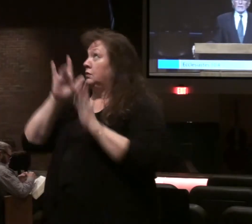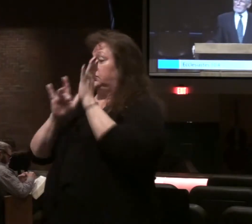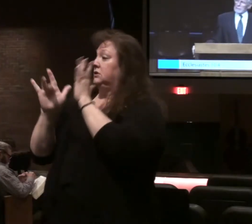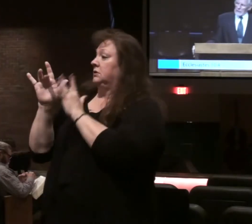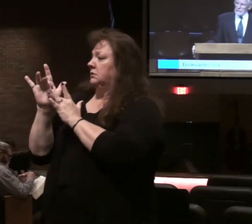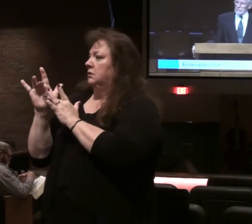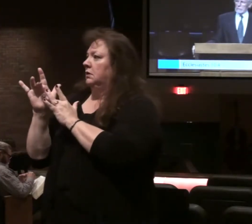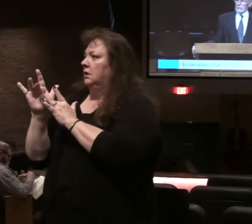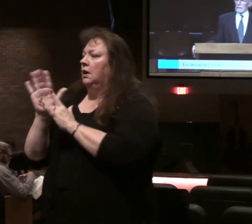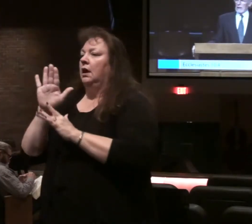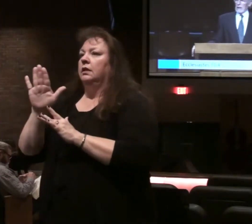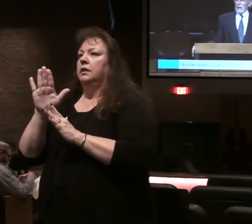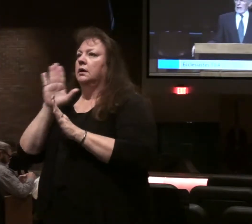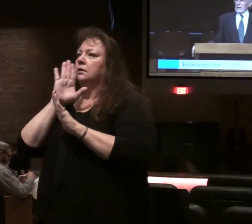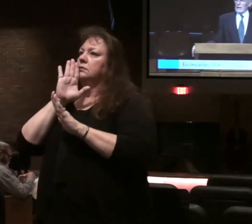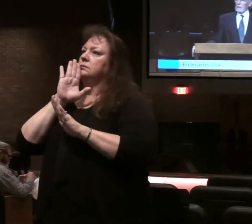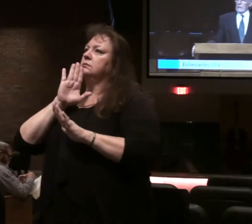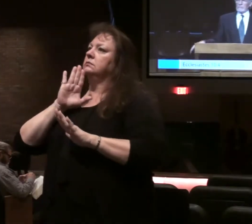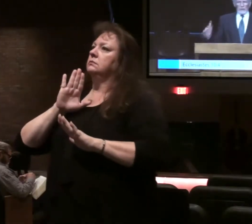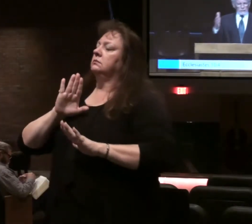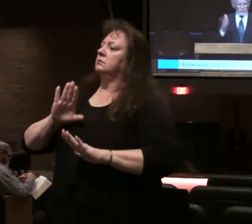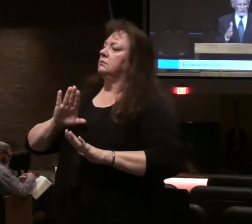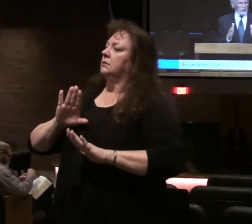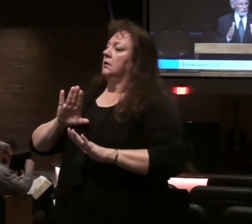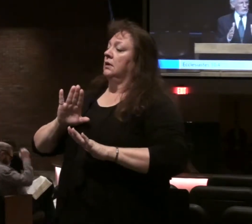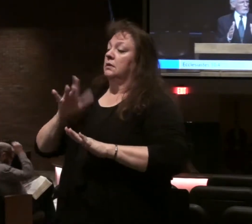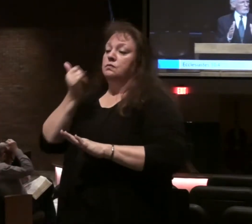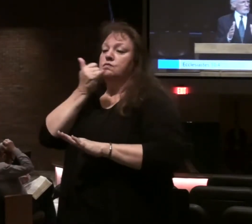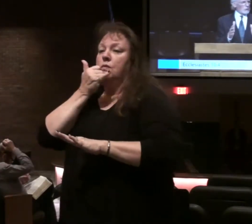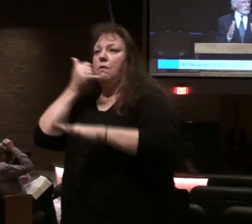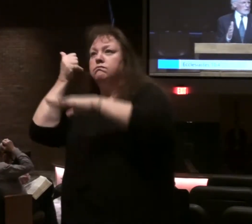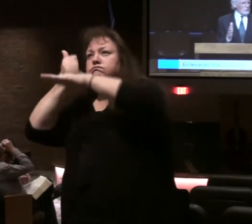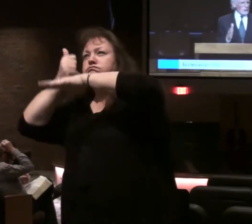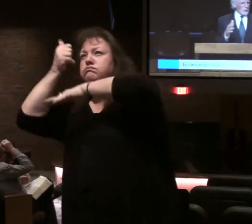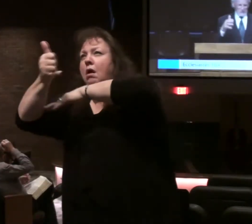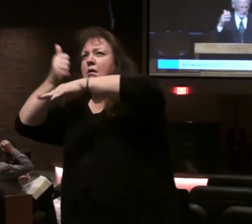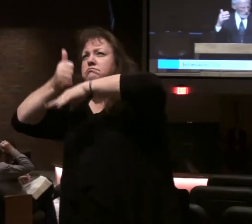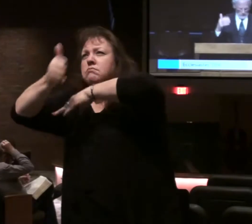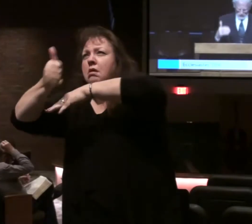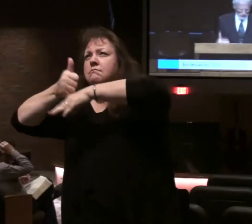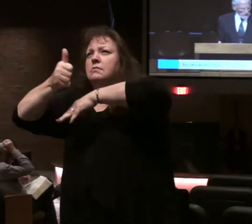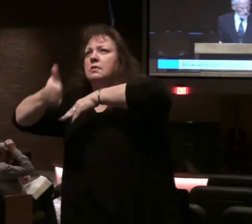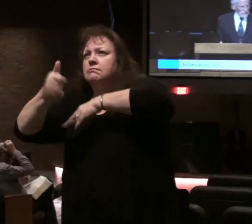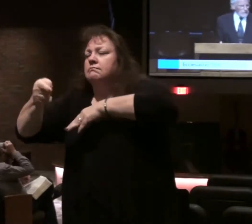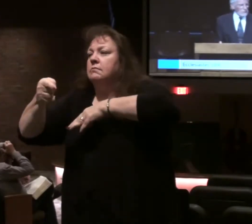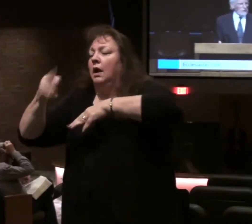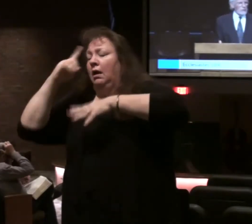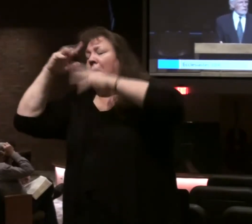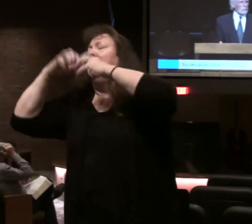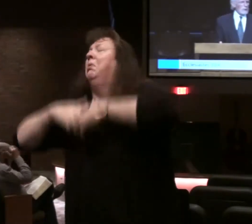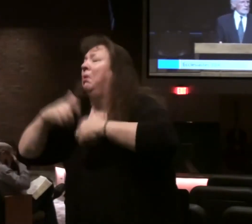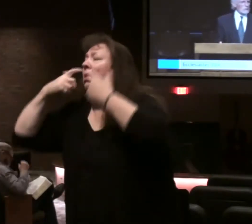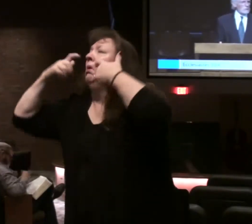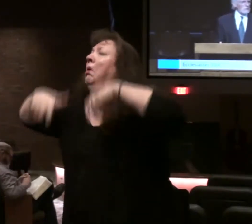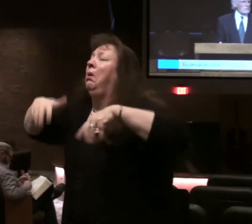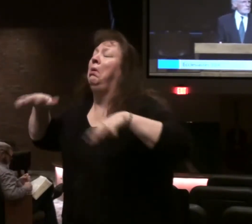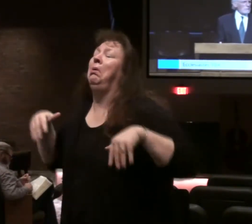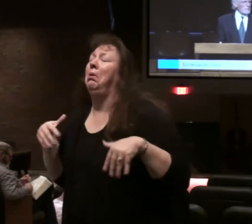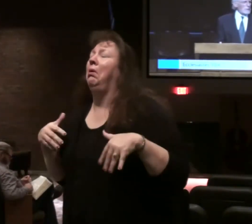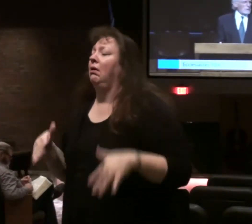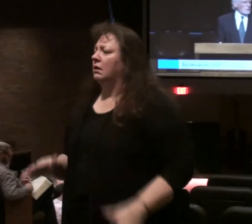appreciate the composure they had when falsely accused and so on. They just didn't disintegrate into a